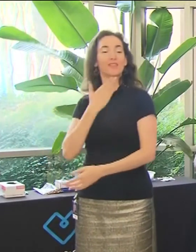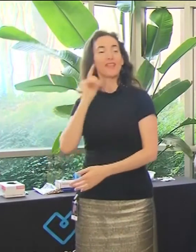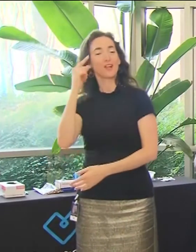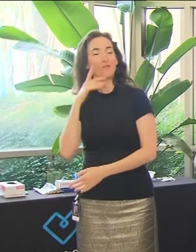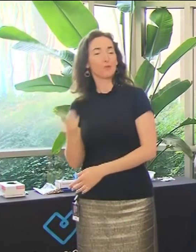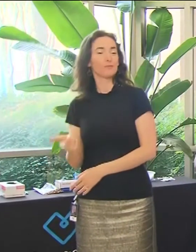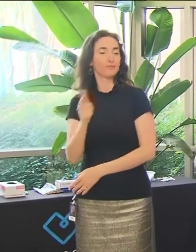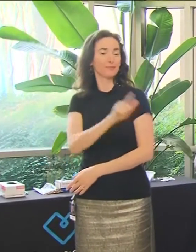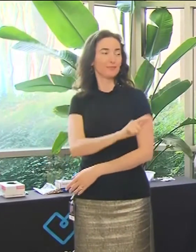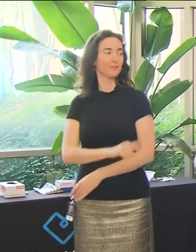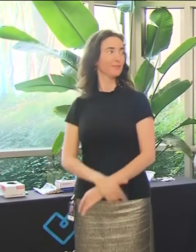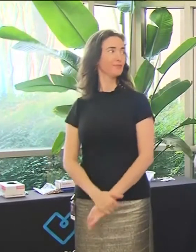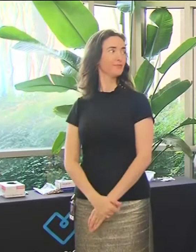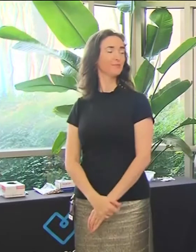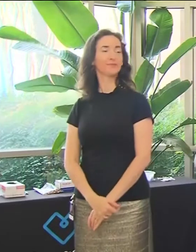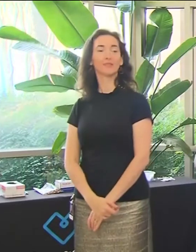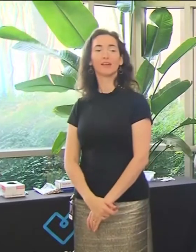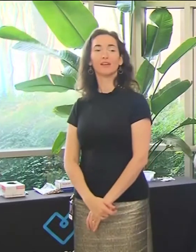Oh,